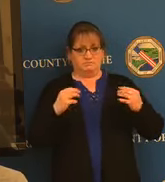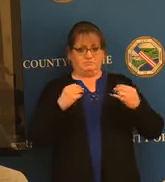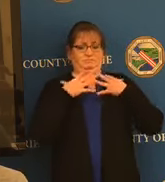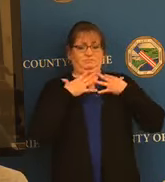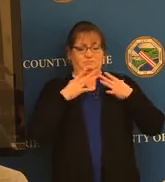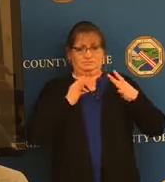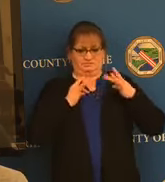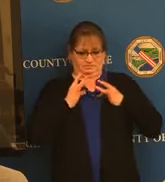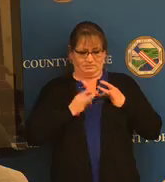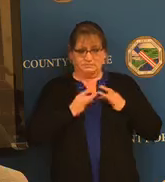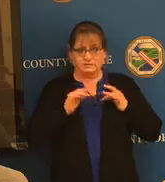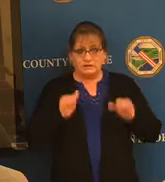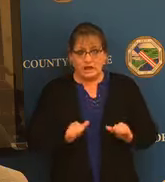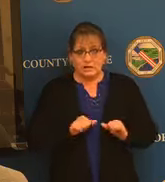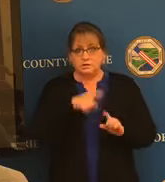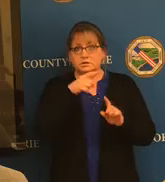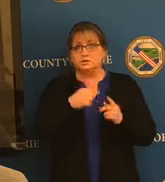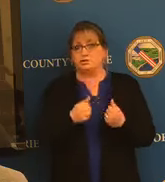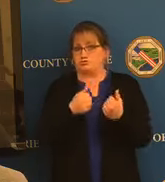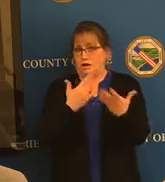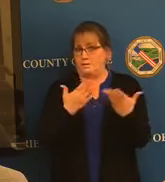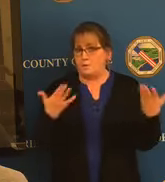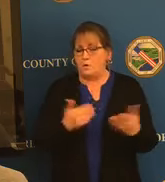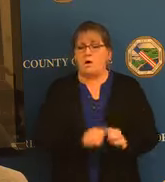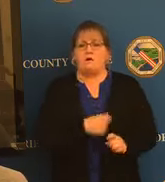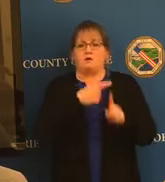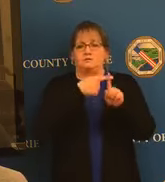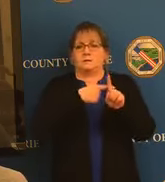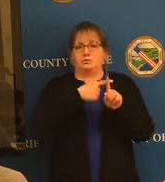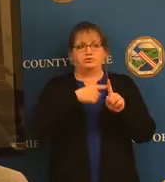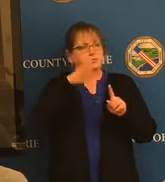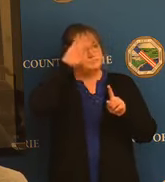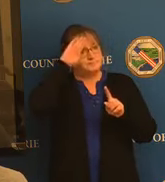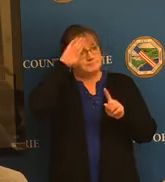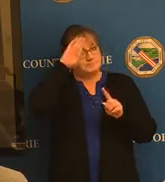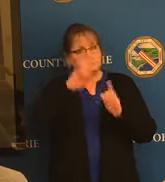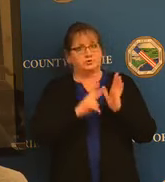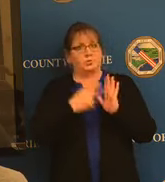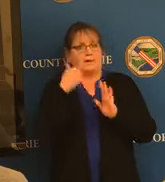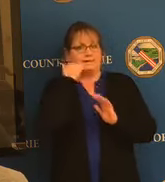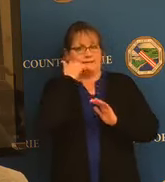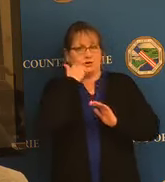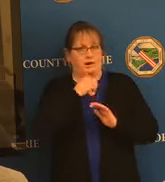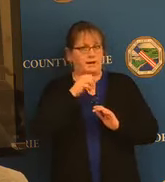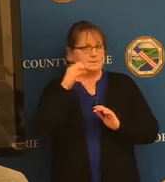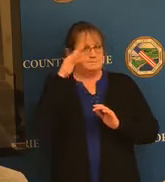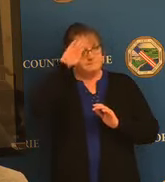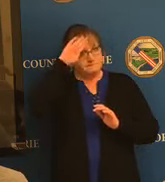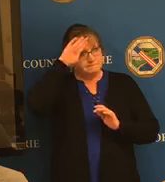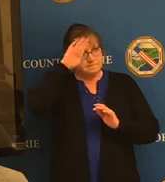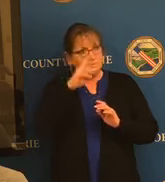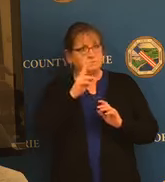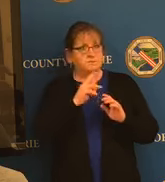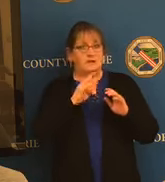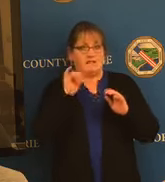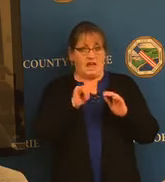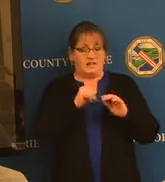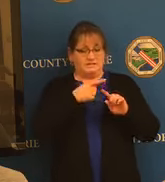to check their temperature twice daily, and so that would be for a fever of